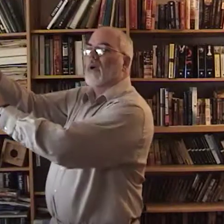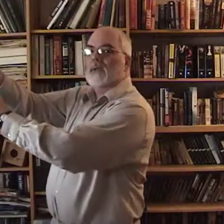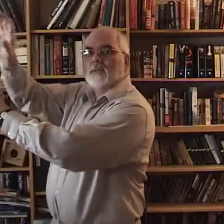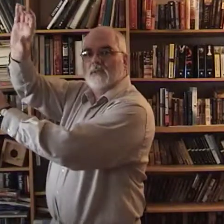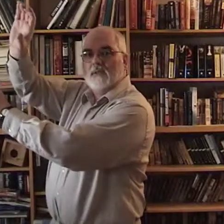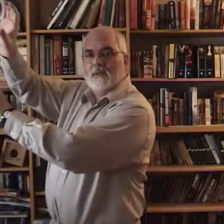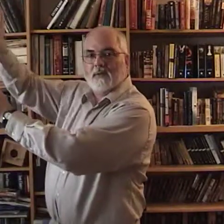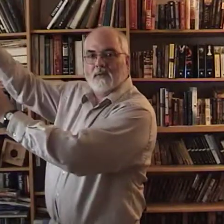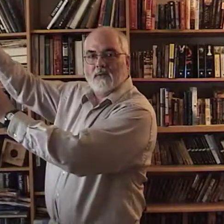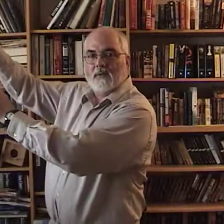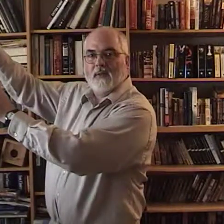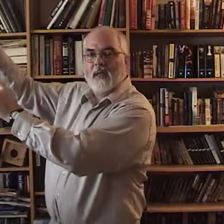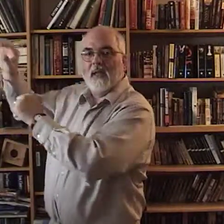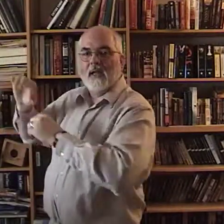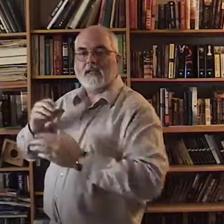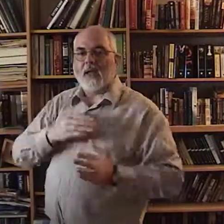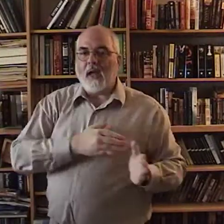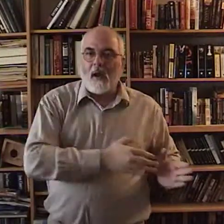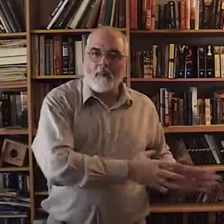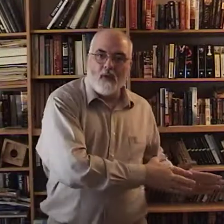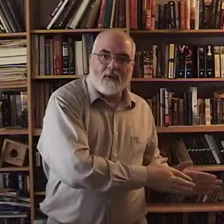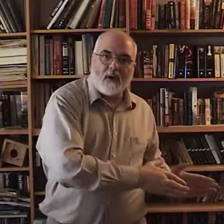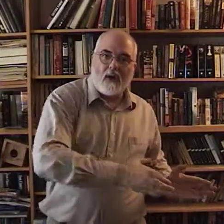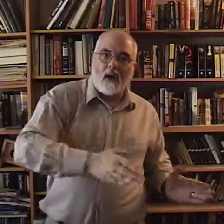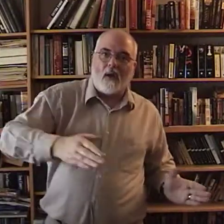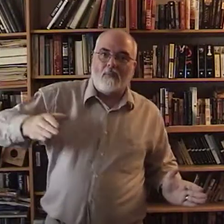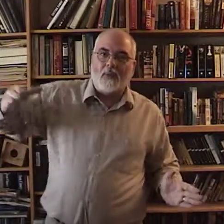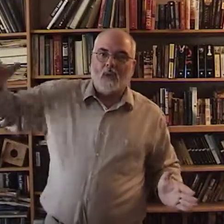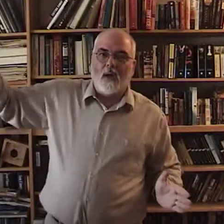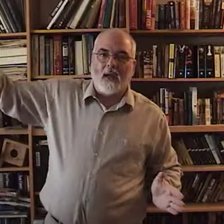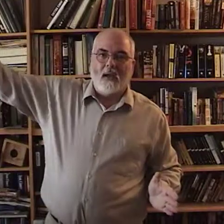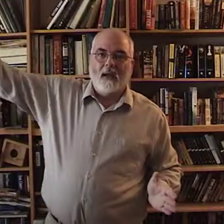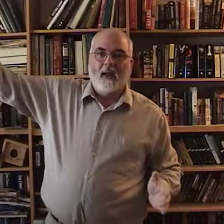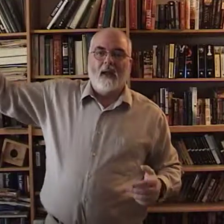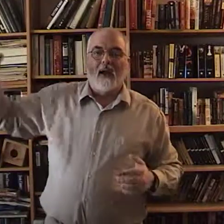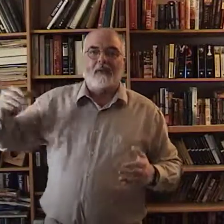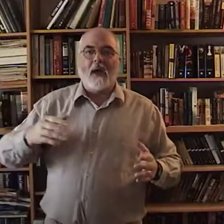cross. See how I moved it up this way? That will